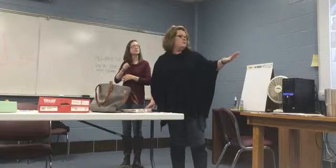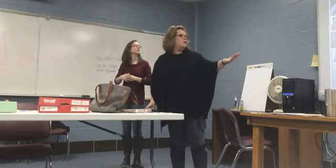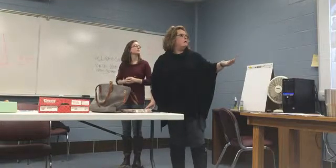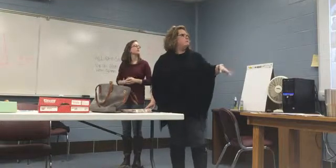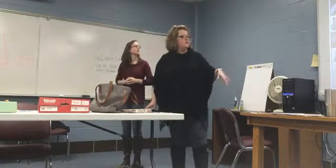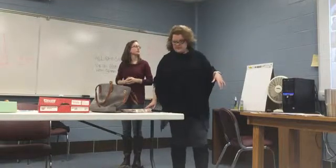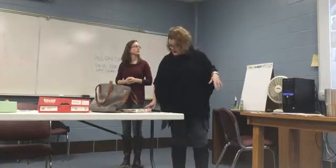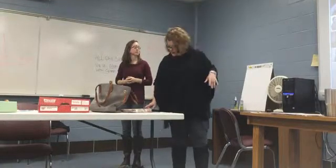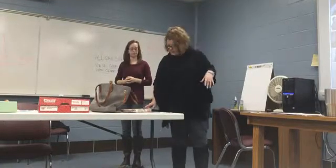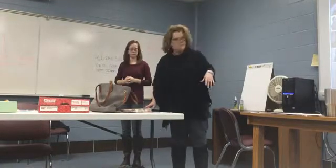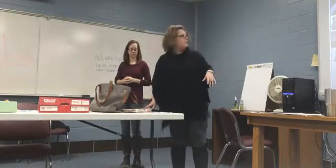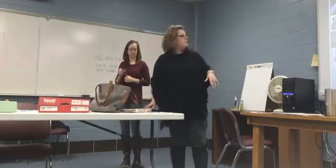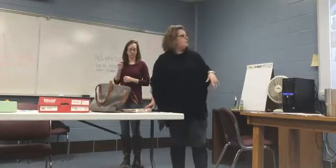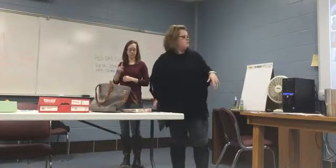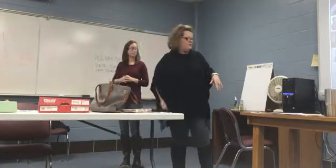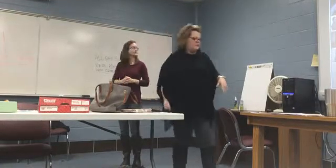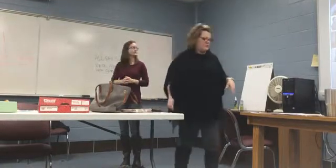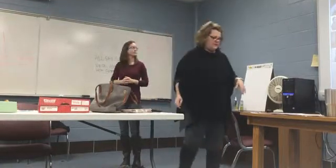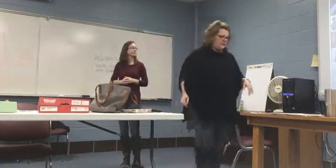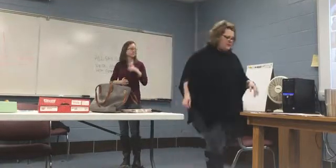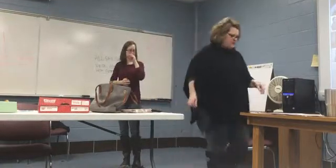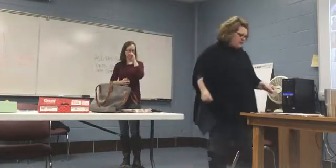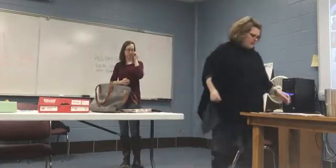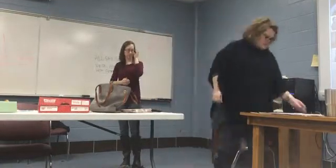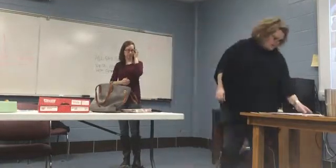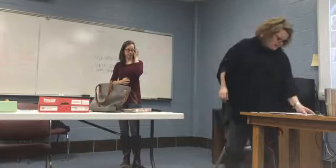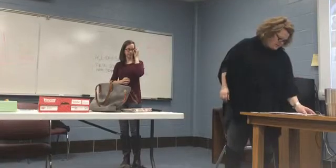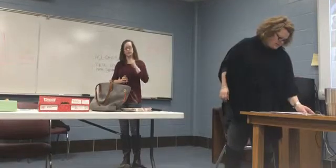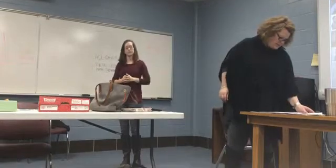Okay. So, what did I do? Hit the wrong button. So for couching and nesting,